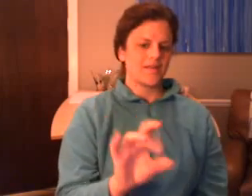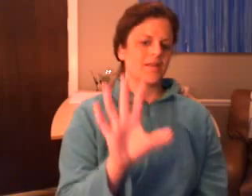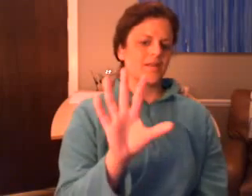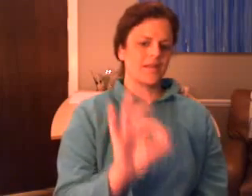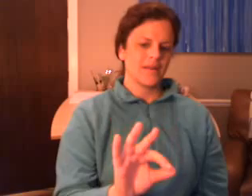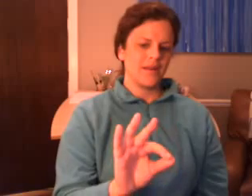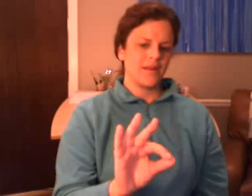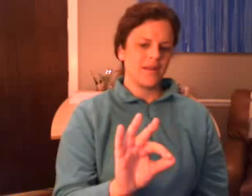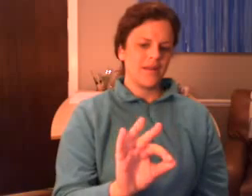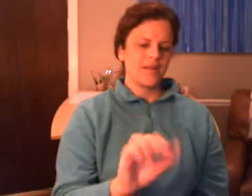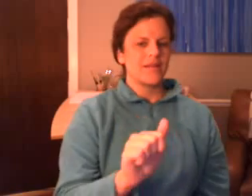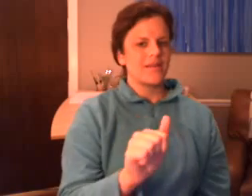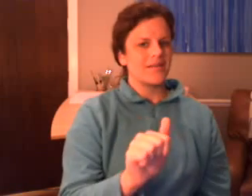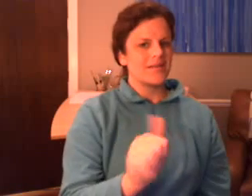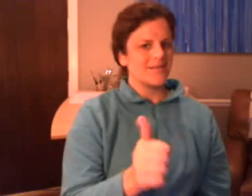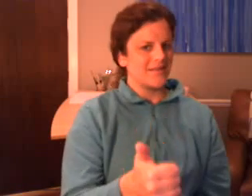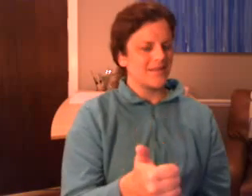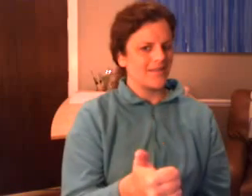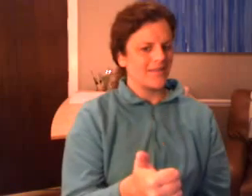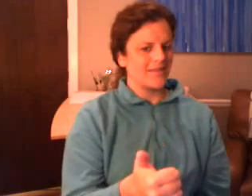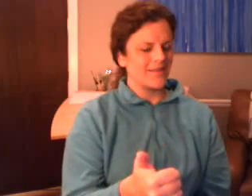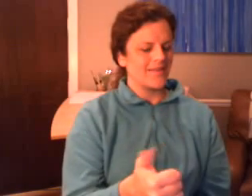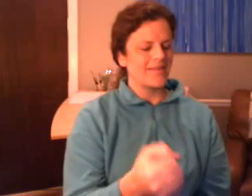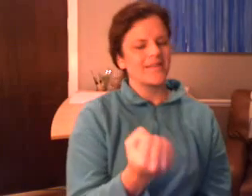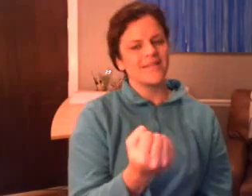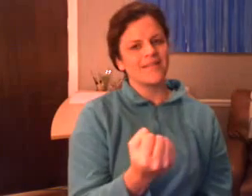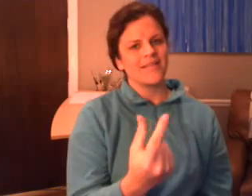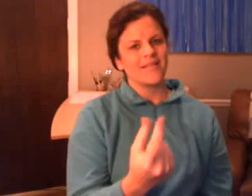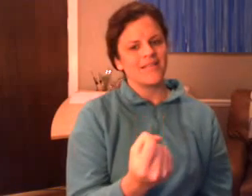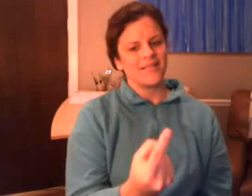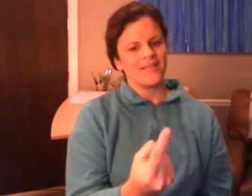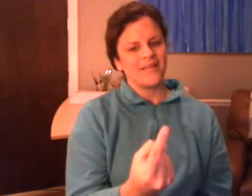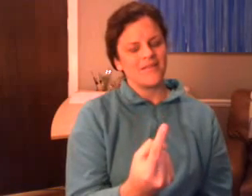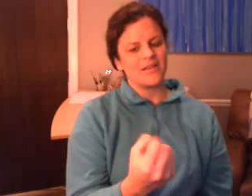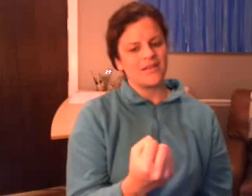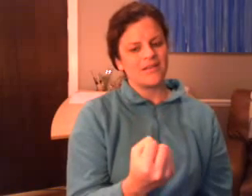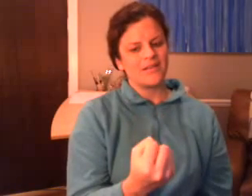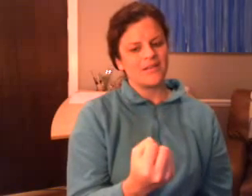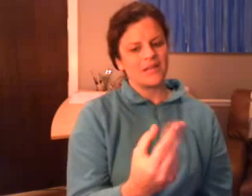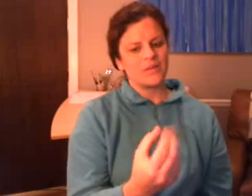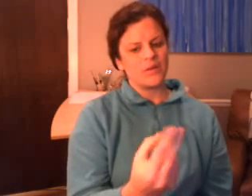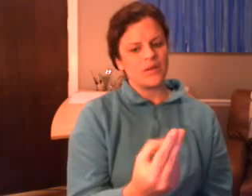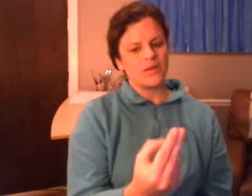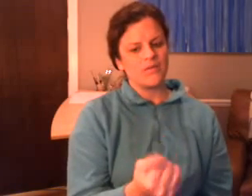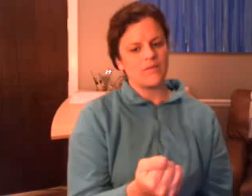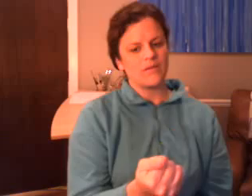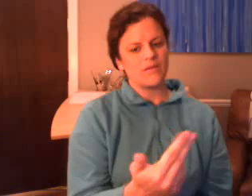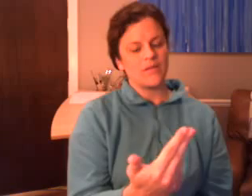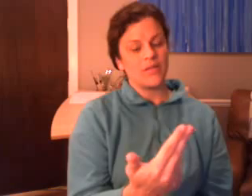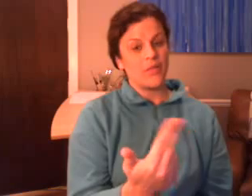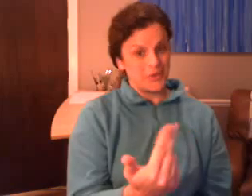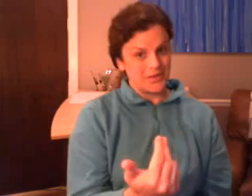8, 9, 10, 11, 12,